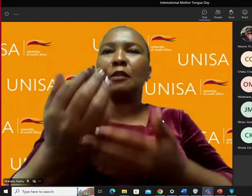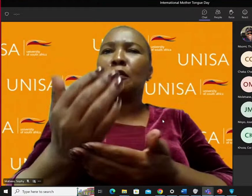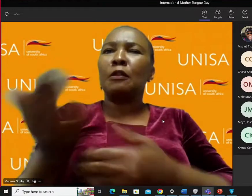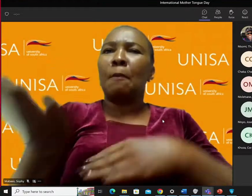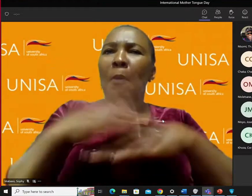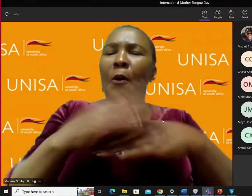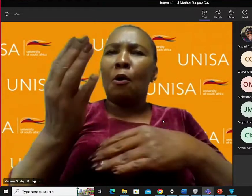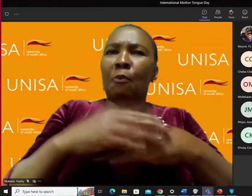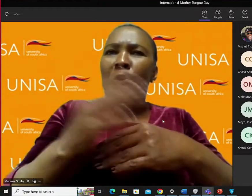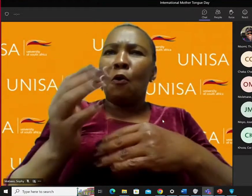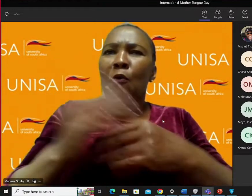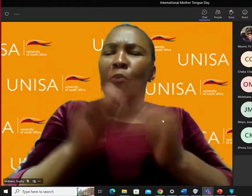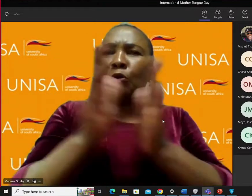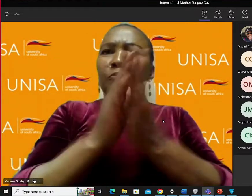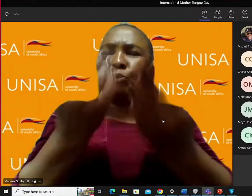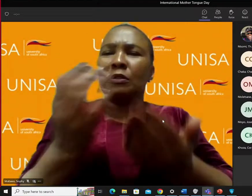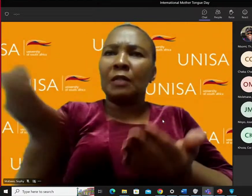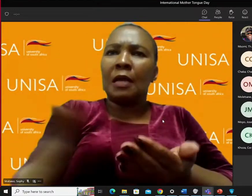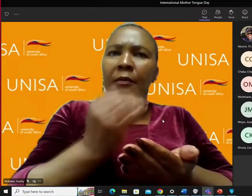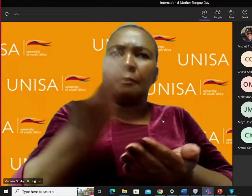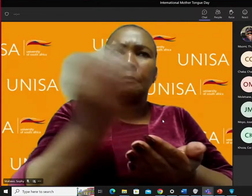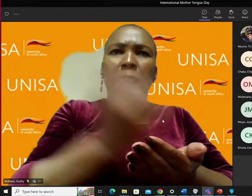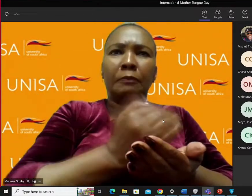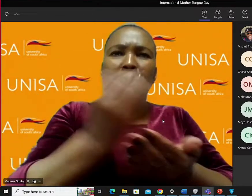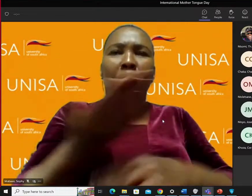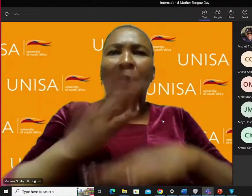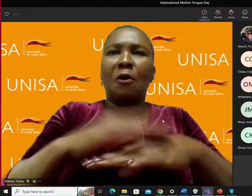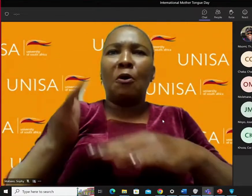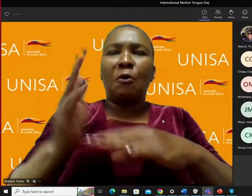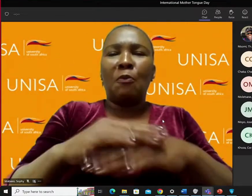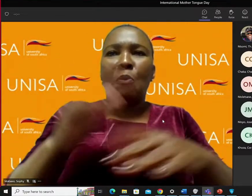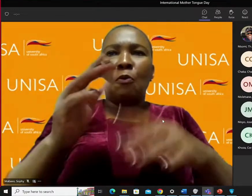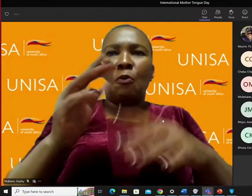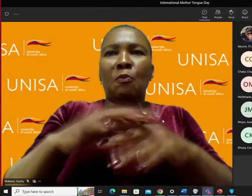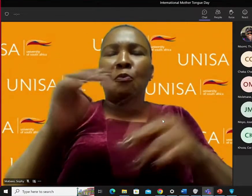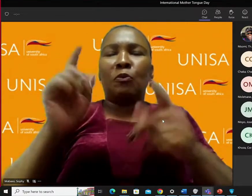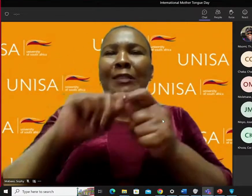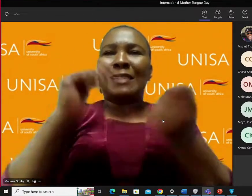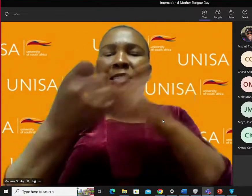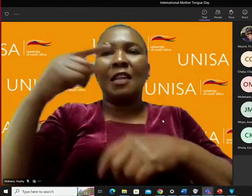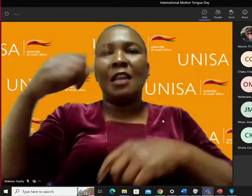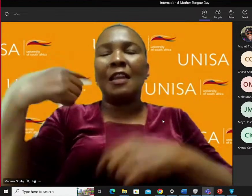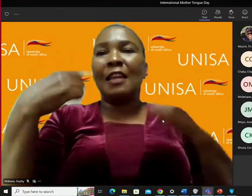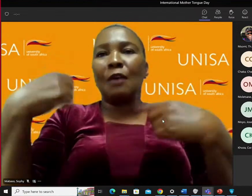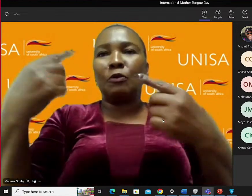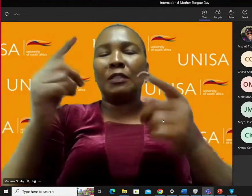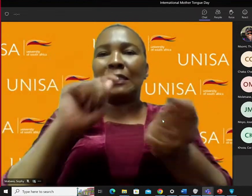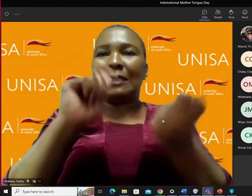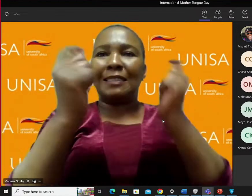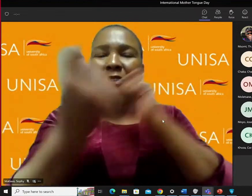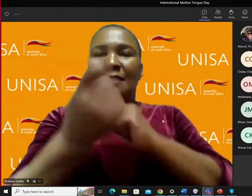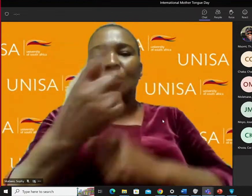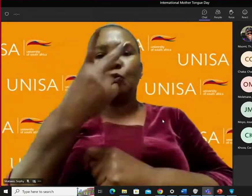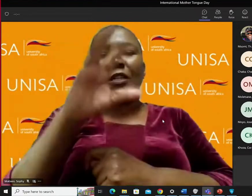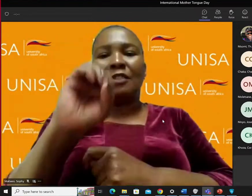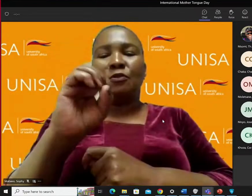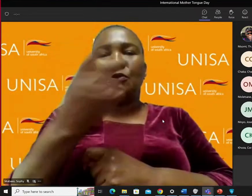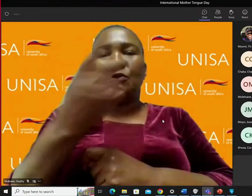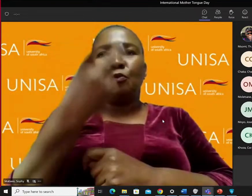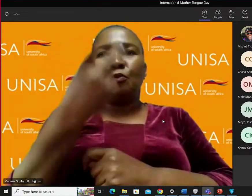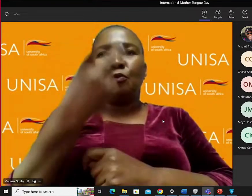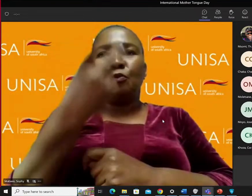we translated to. So We Are One actually came out in 2020. In the midst